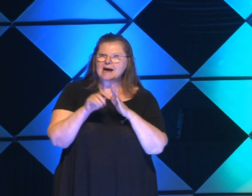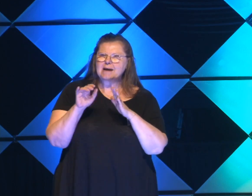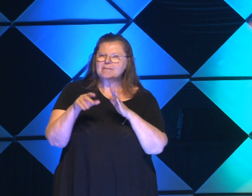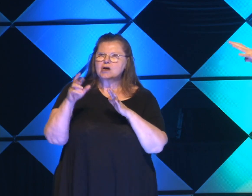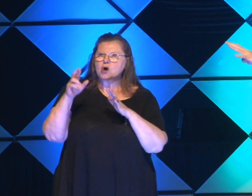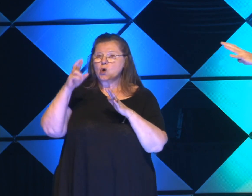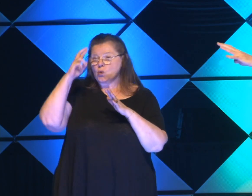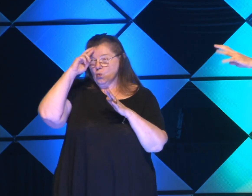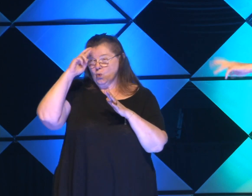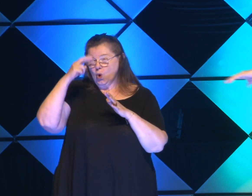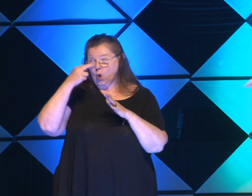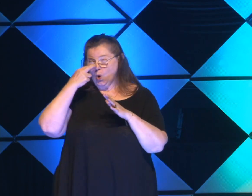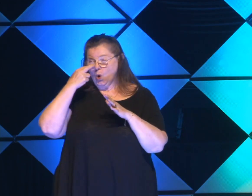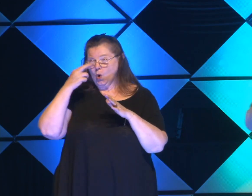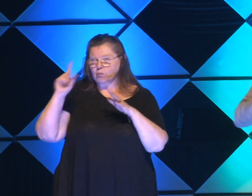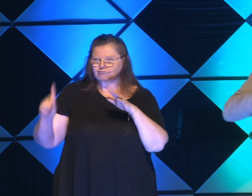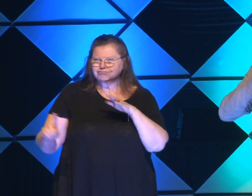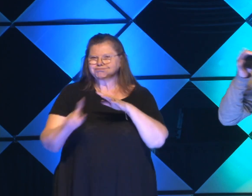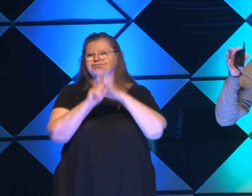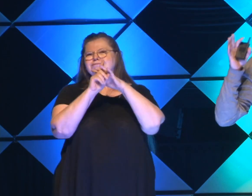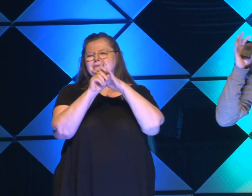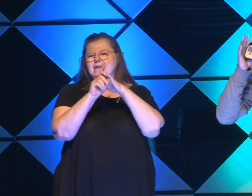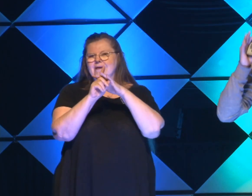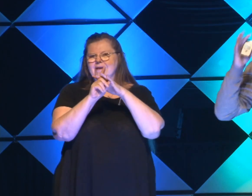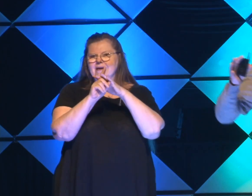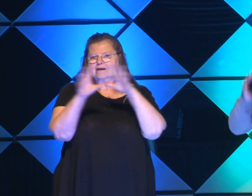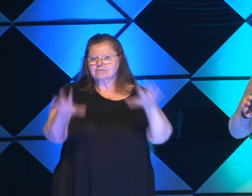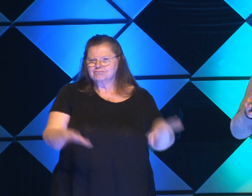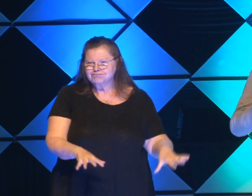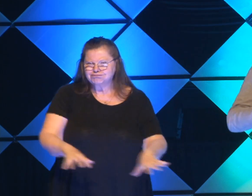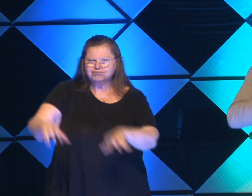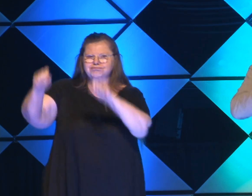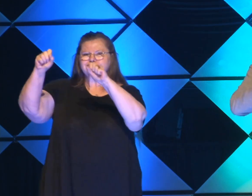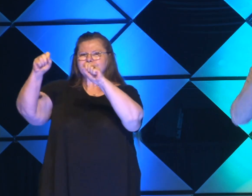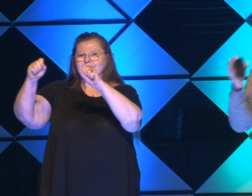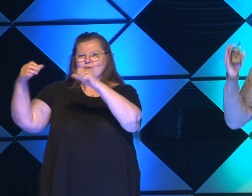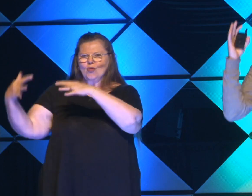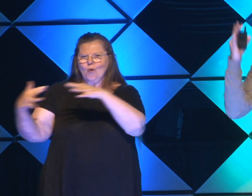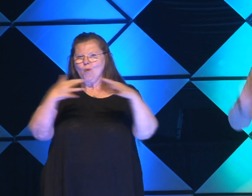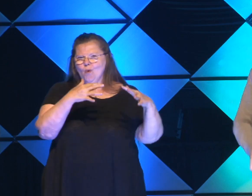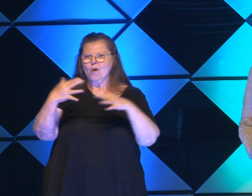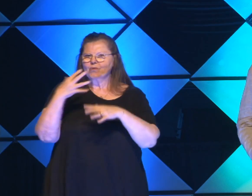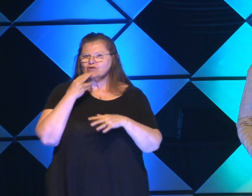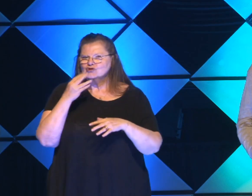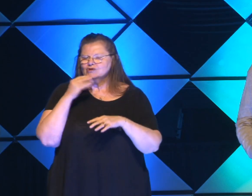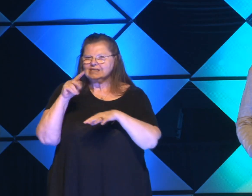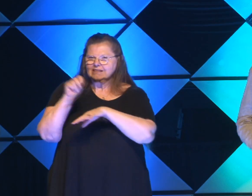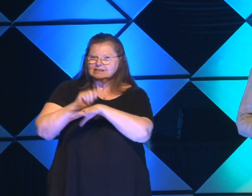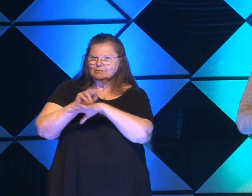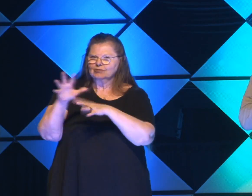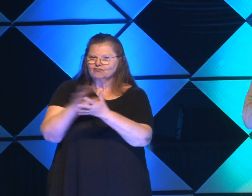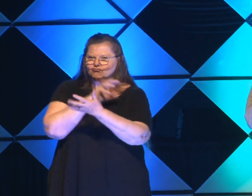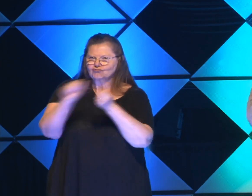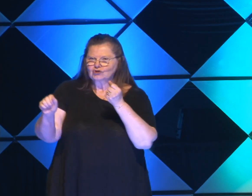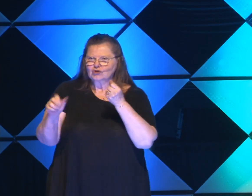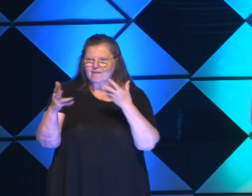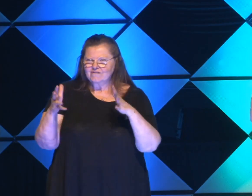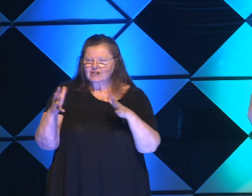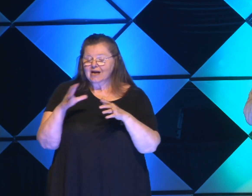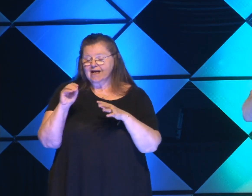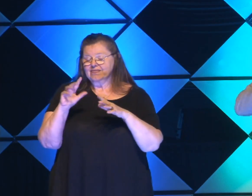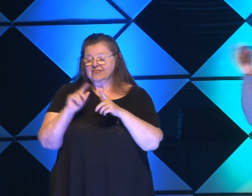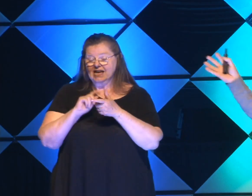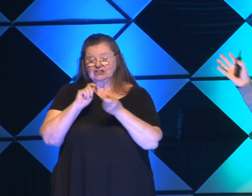Rome had come in and there was a massive Roman-Jewish war and the temple is destroyed. And that